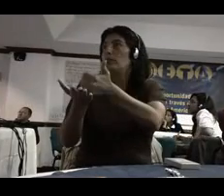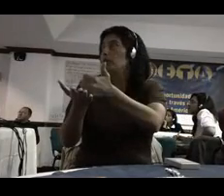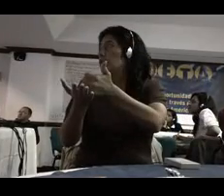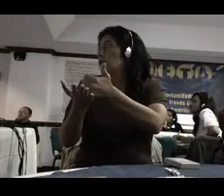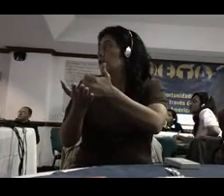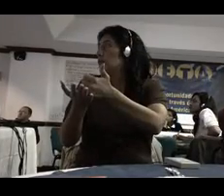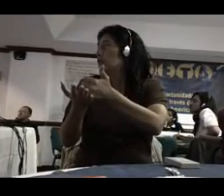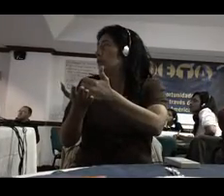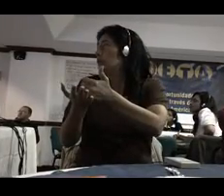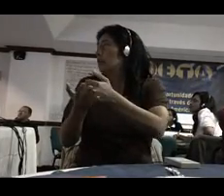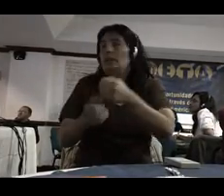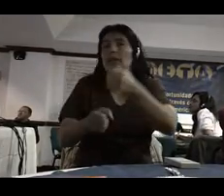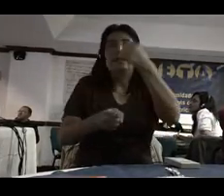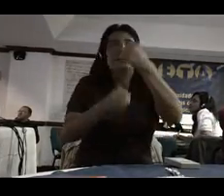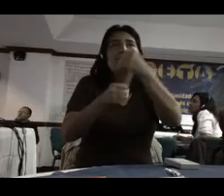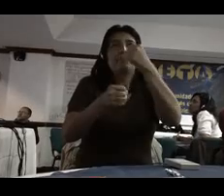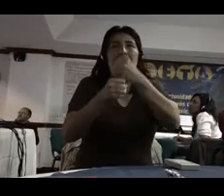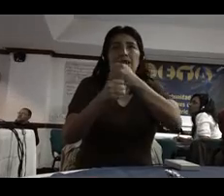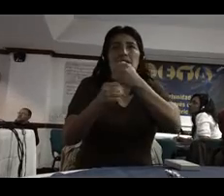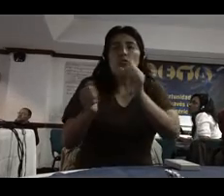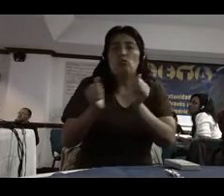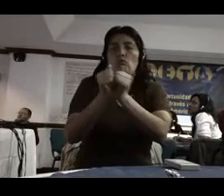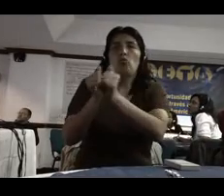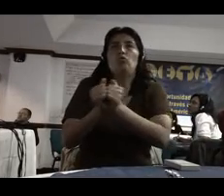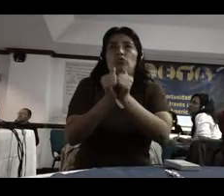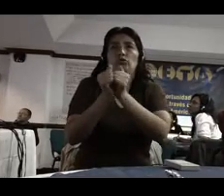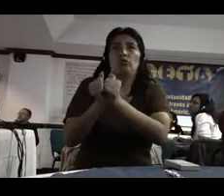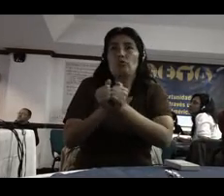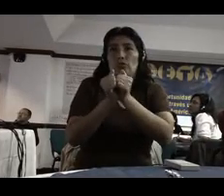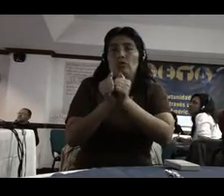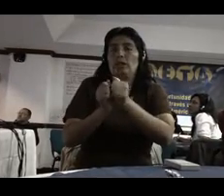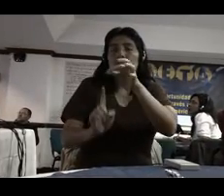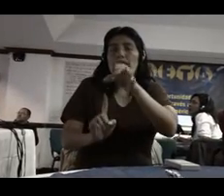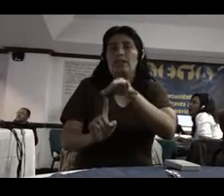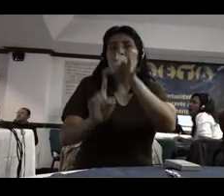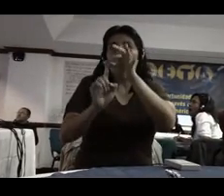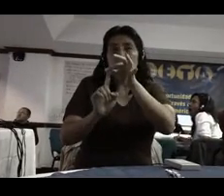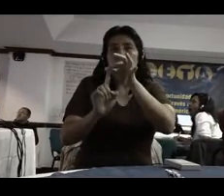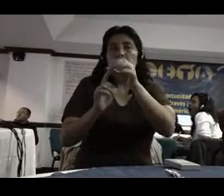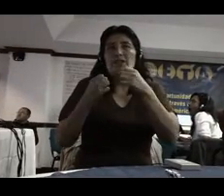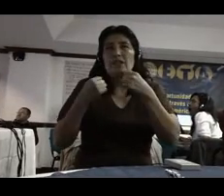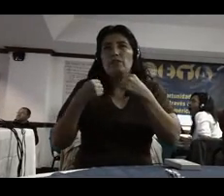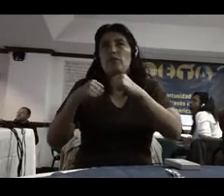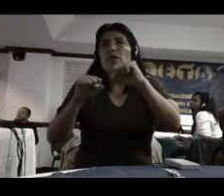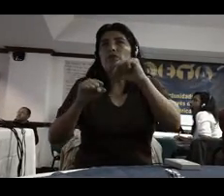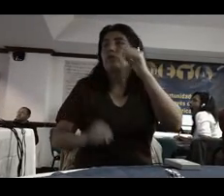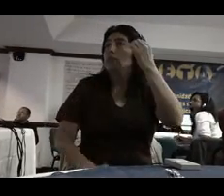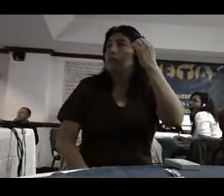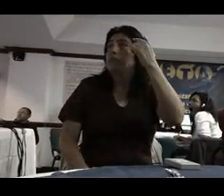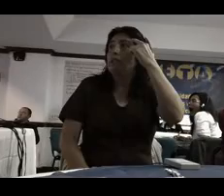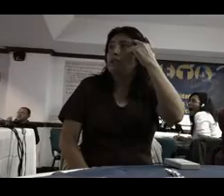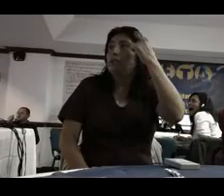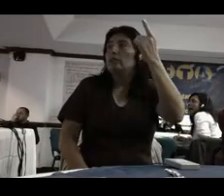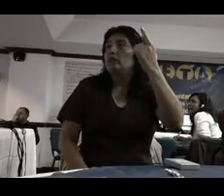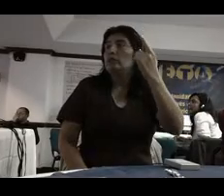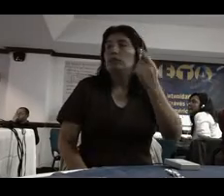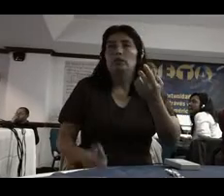together, especially in a joint intellectual effort. No problem, fine. If you look directly underneath,